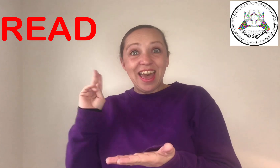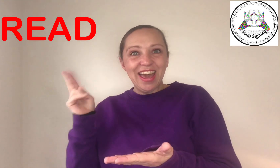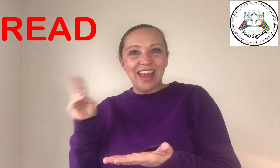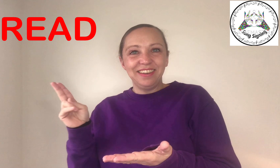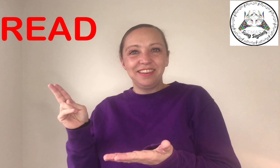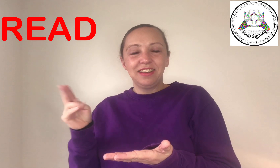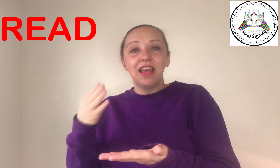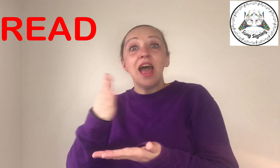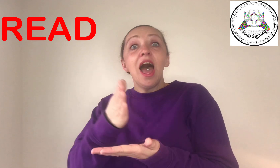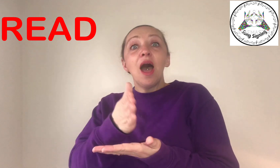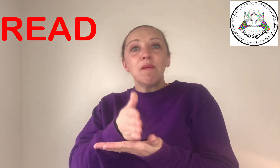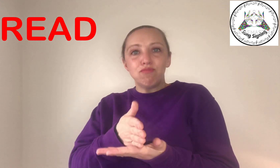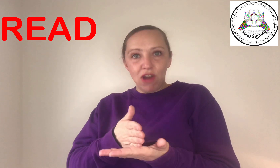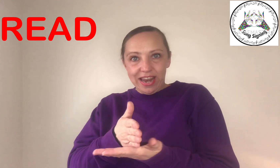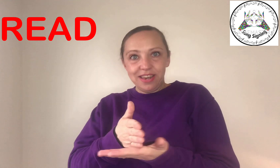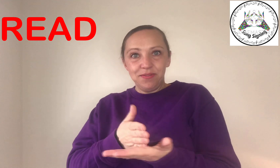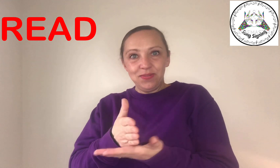Again, bread.